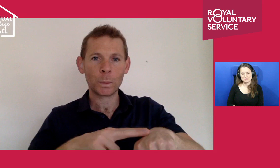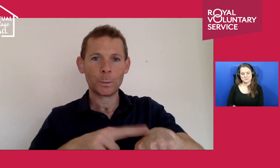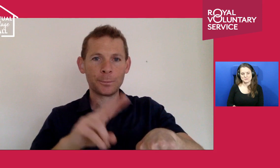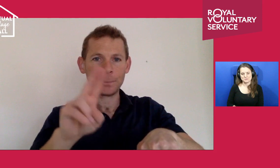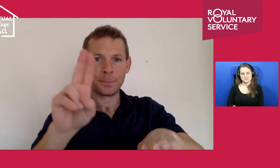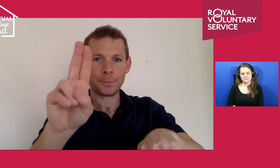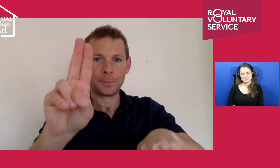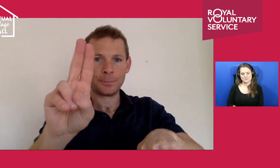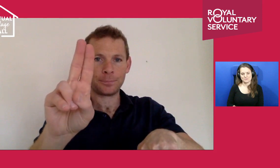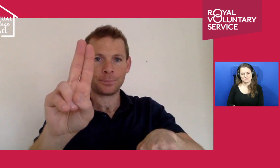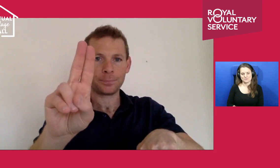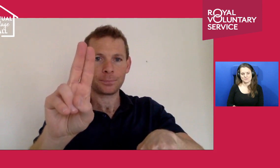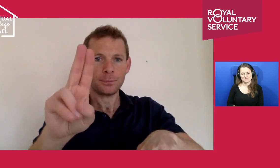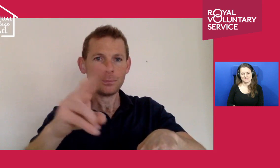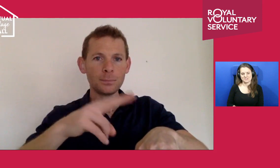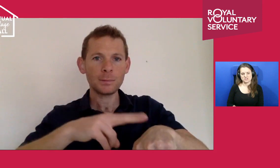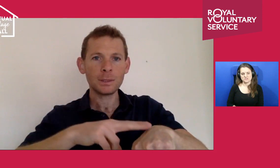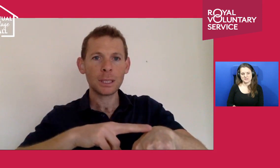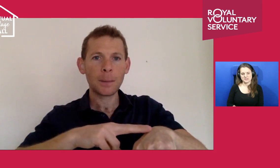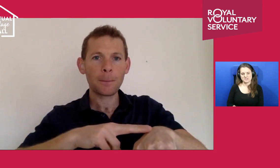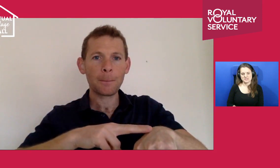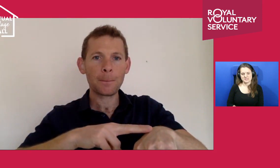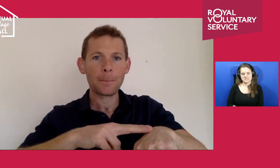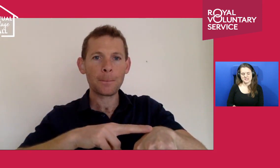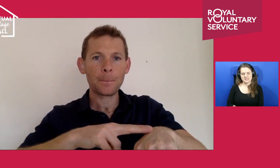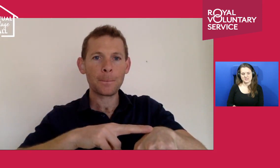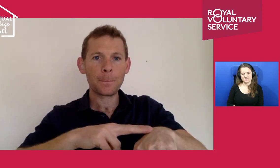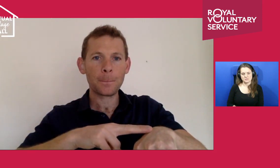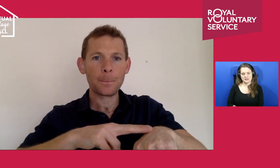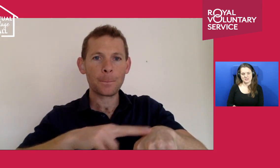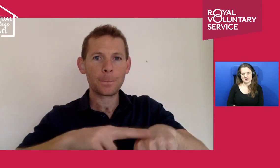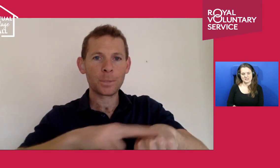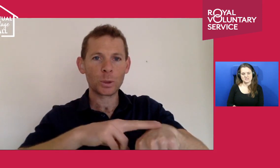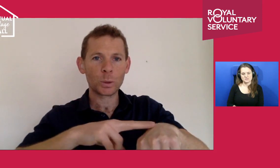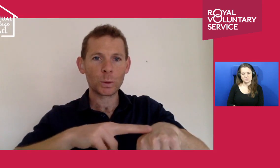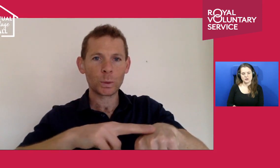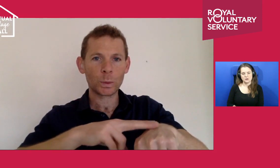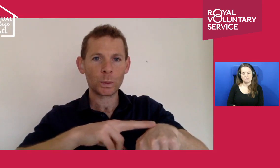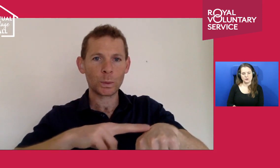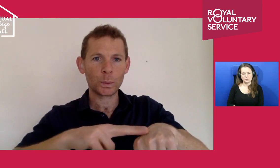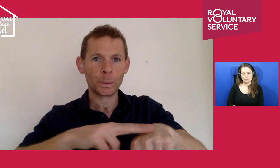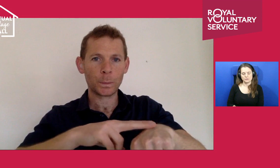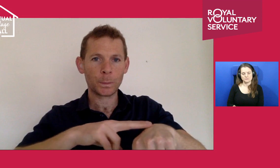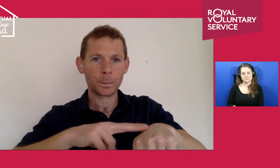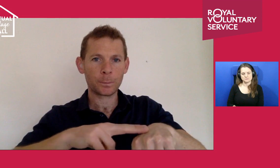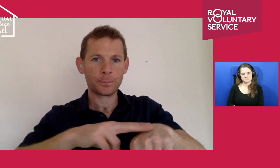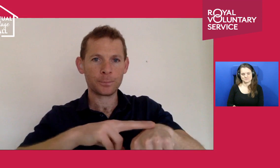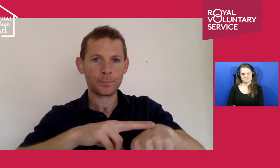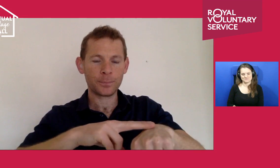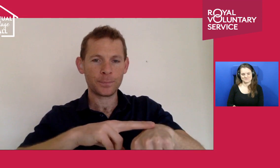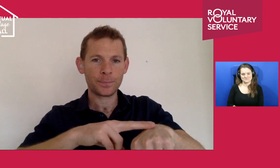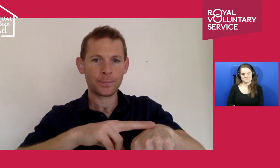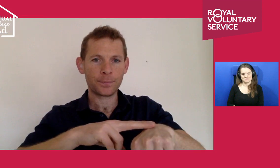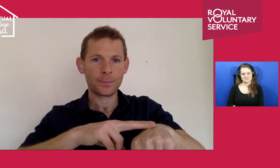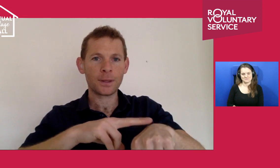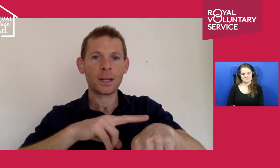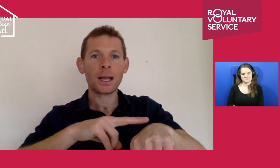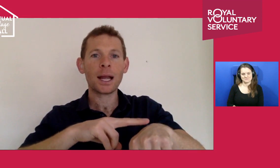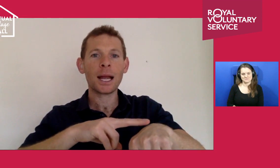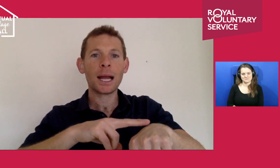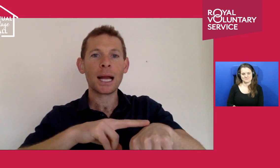blue. See, it's two fingers like that together on the back of your hand for blue.